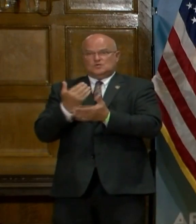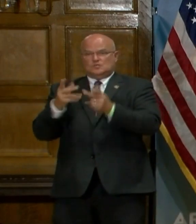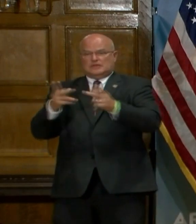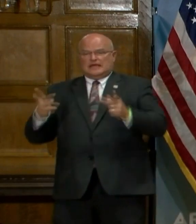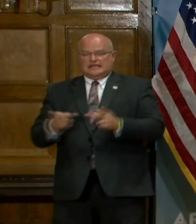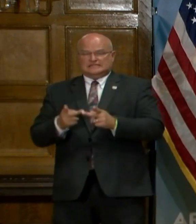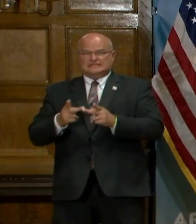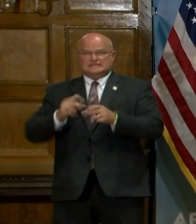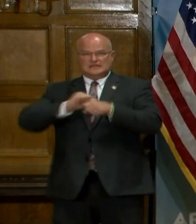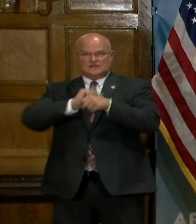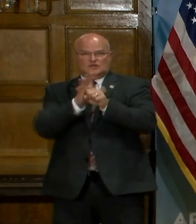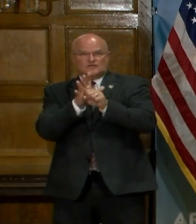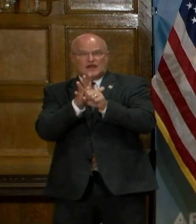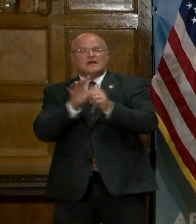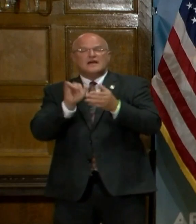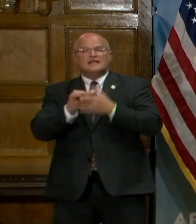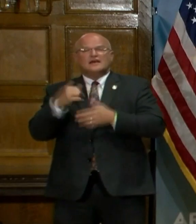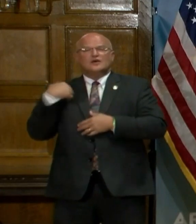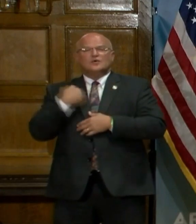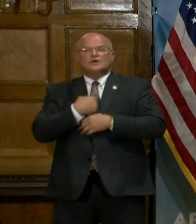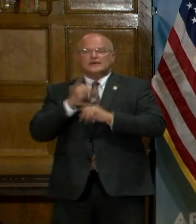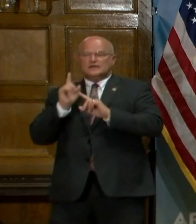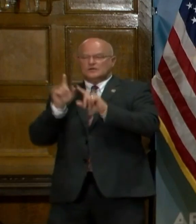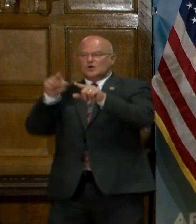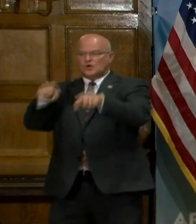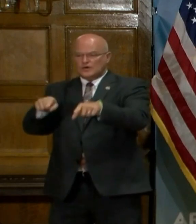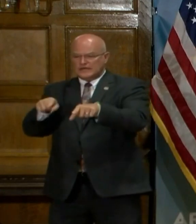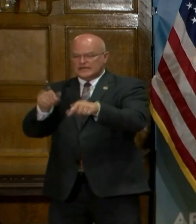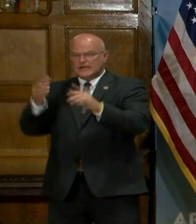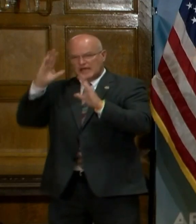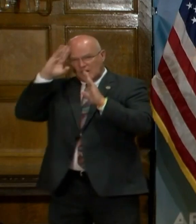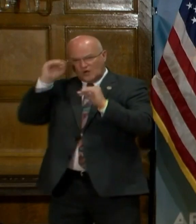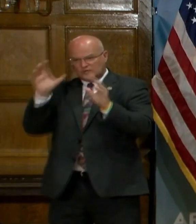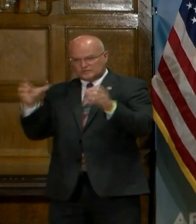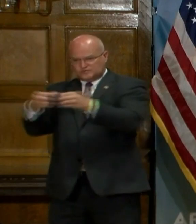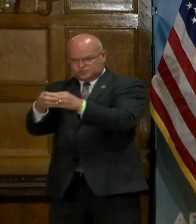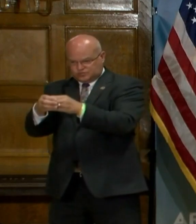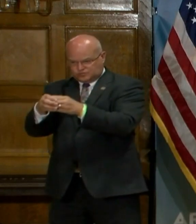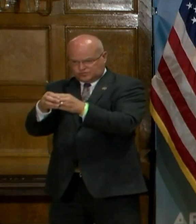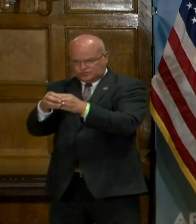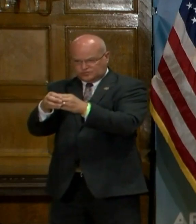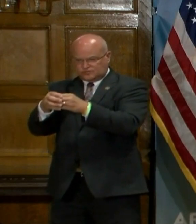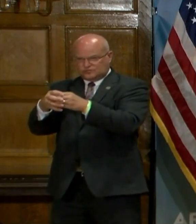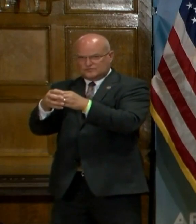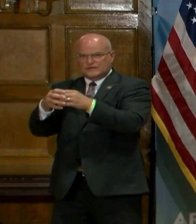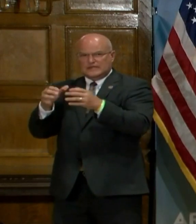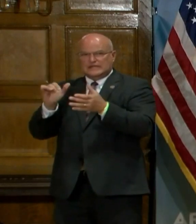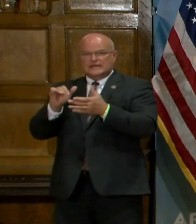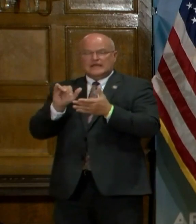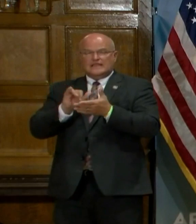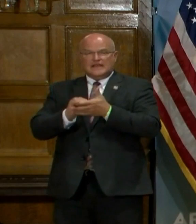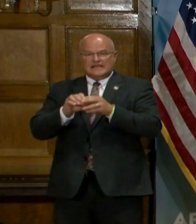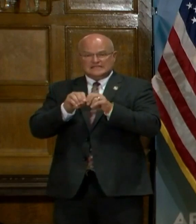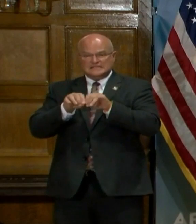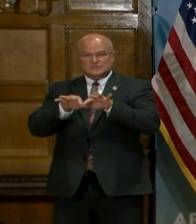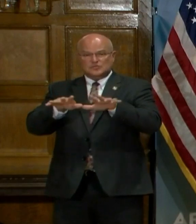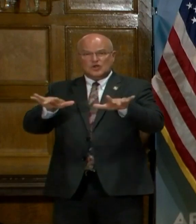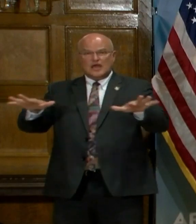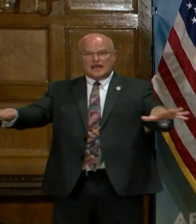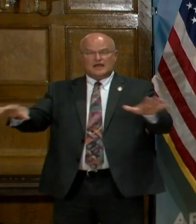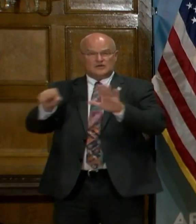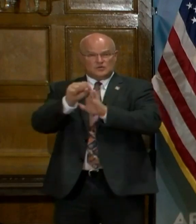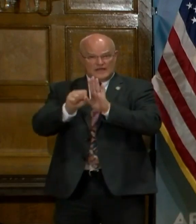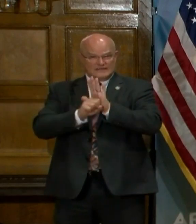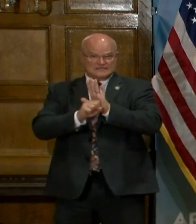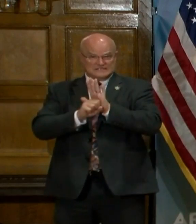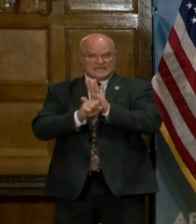of the virus that we can then go in and hopefully isolate. So the fact that it is spread out over the